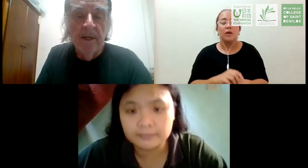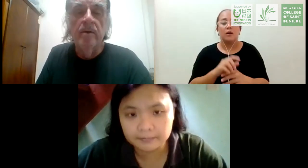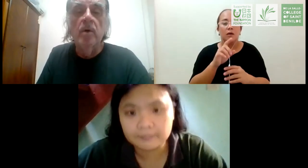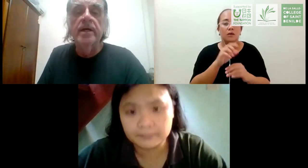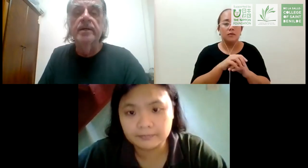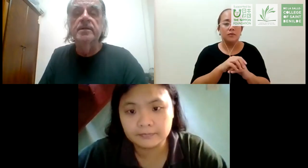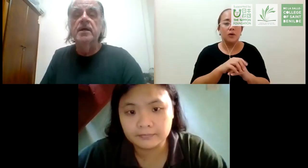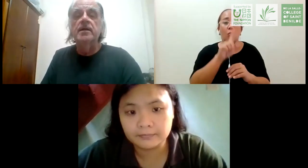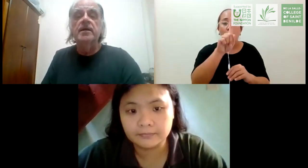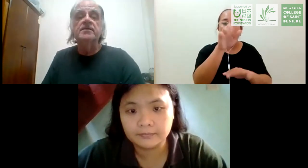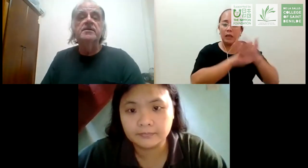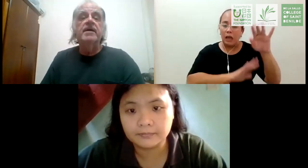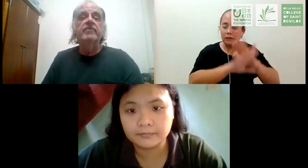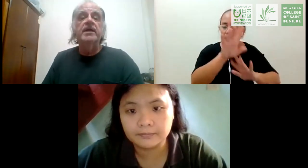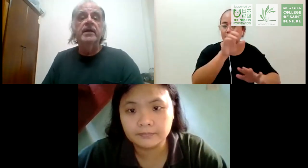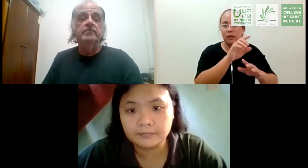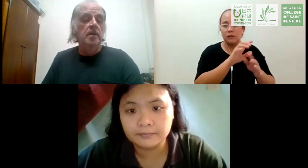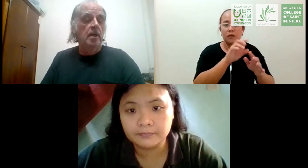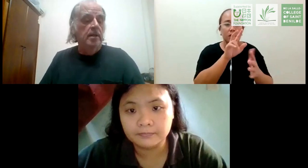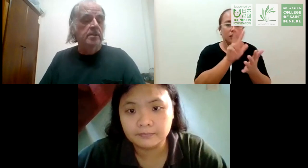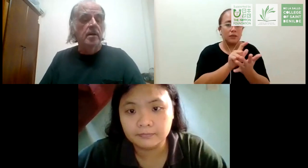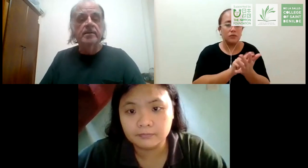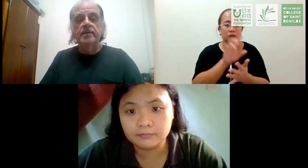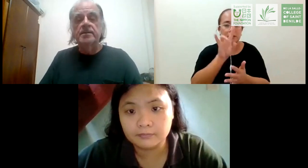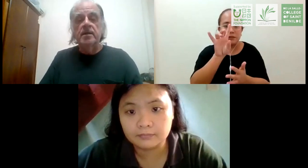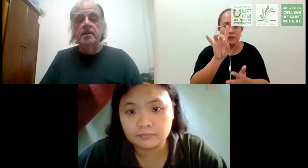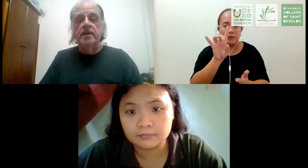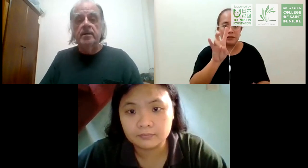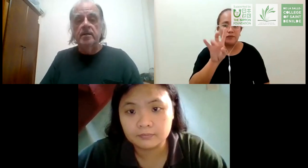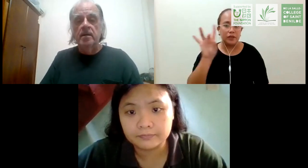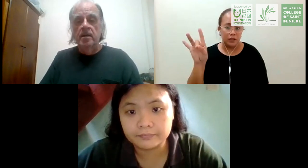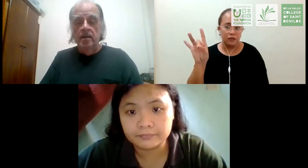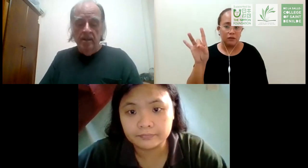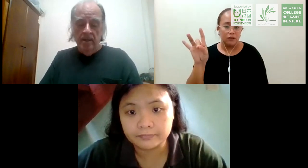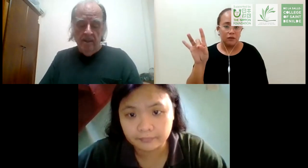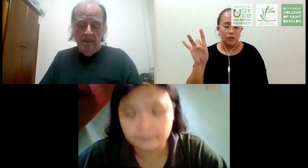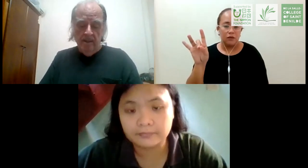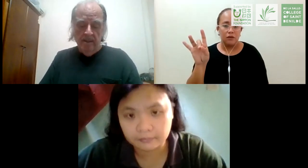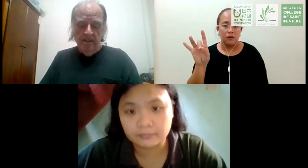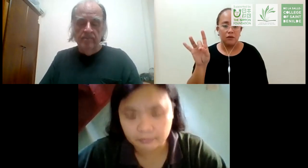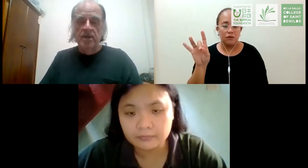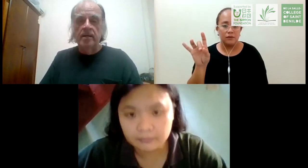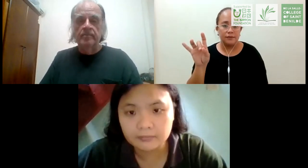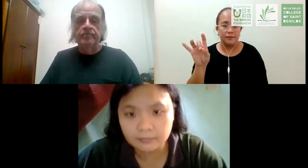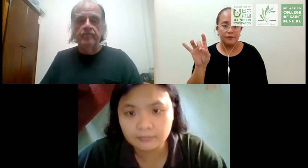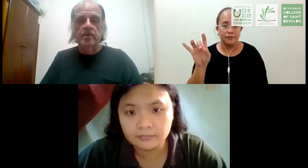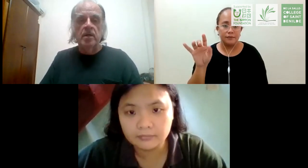Then one-handed sign, lesson 7 and 8. So I think that's going to take some time.